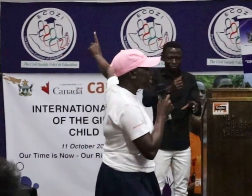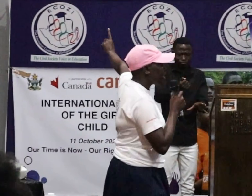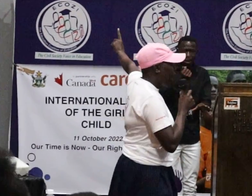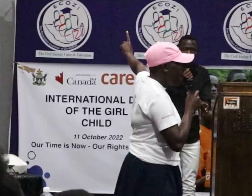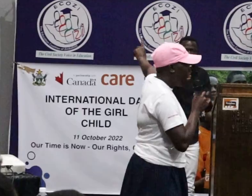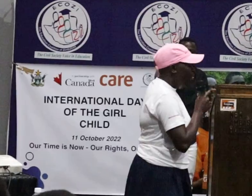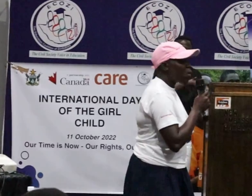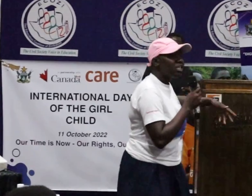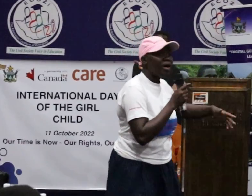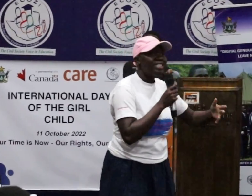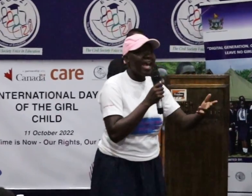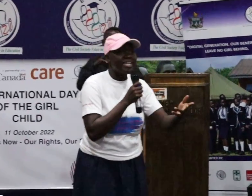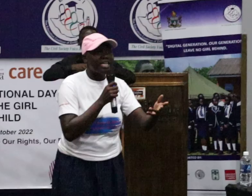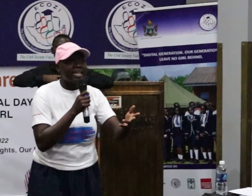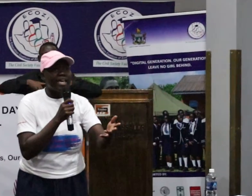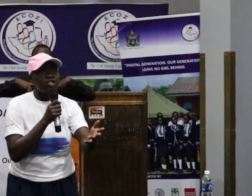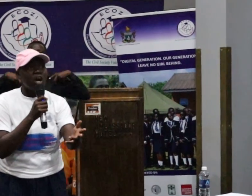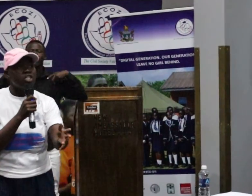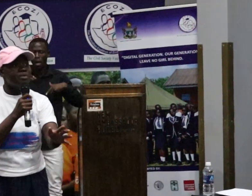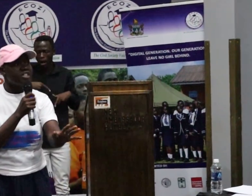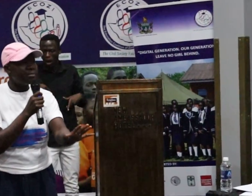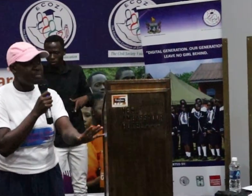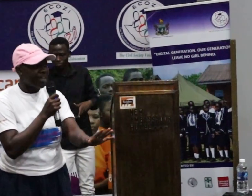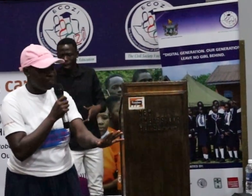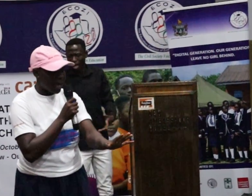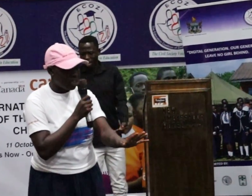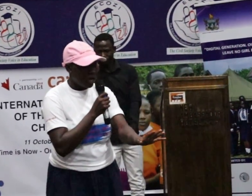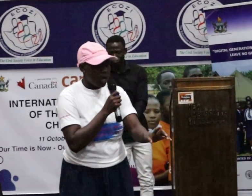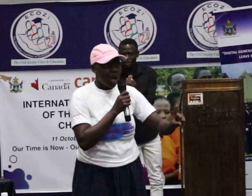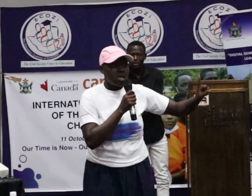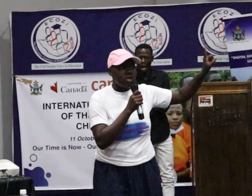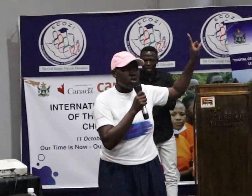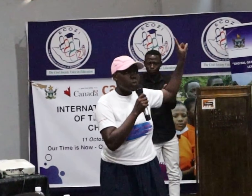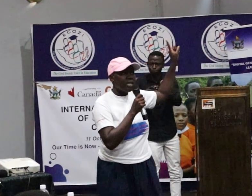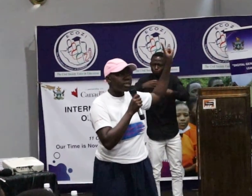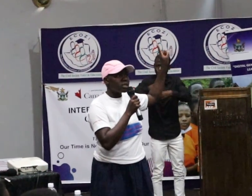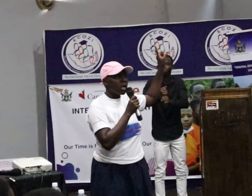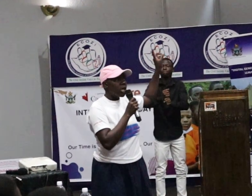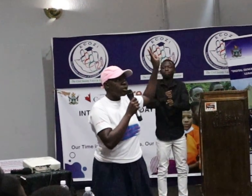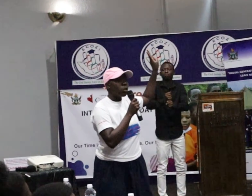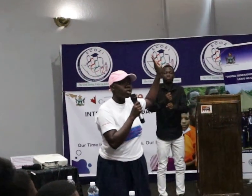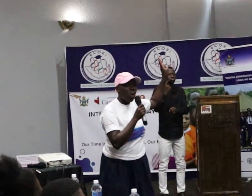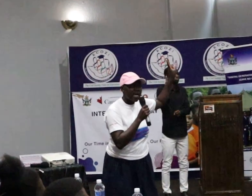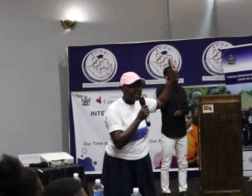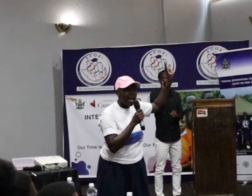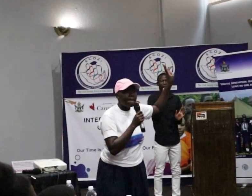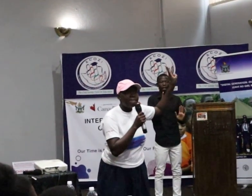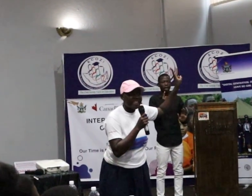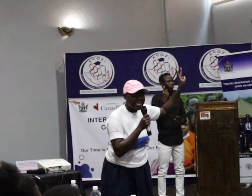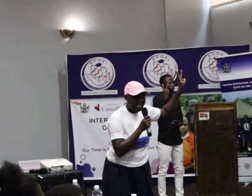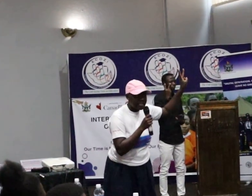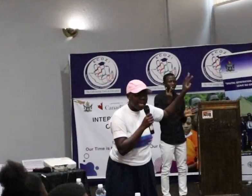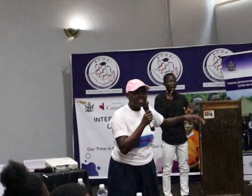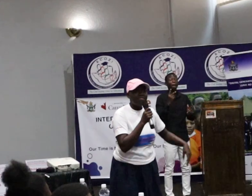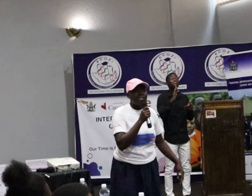headman who is in there, who went to attend another girl child who's been raped by her father. Not once, not twice,